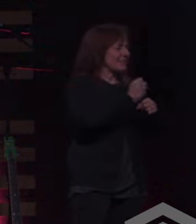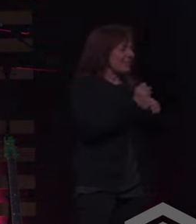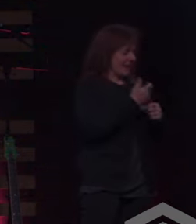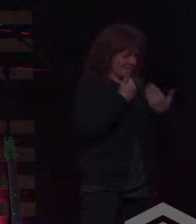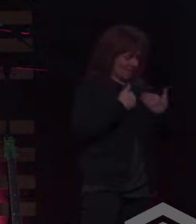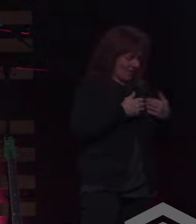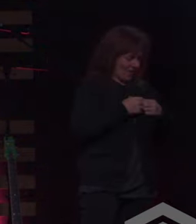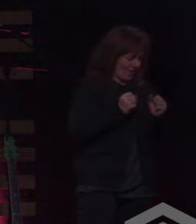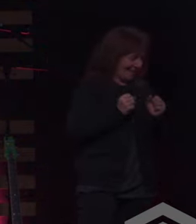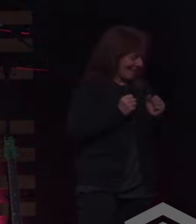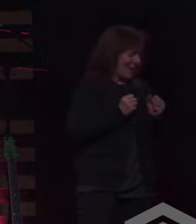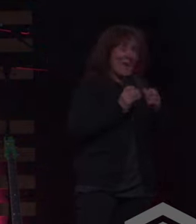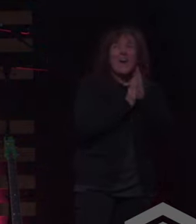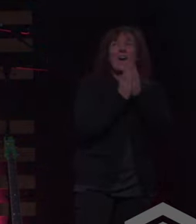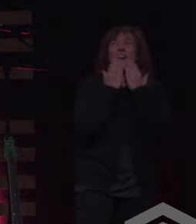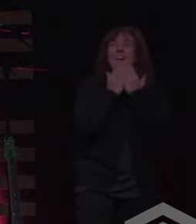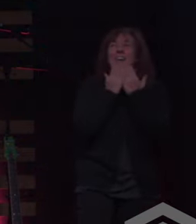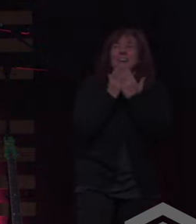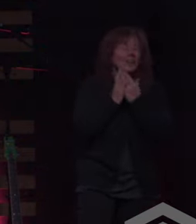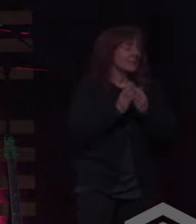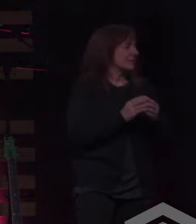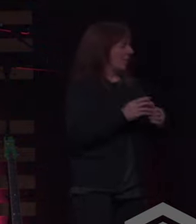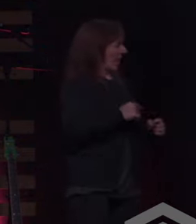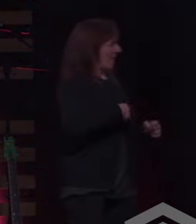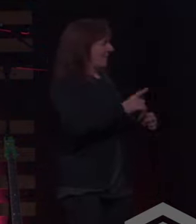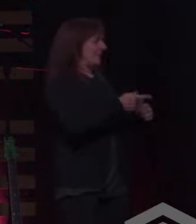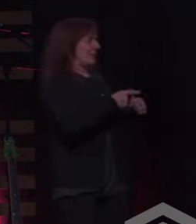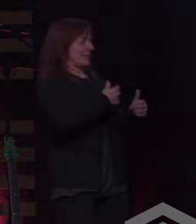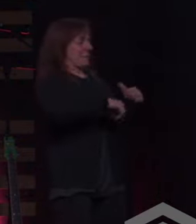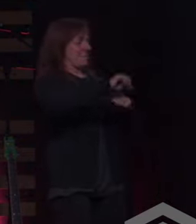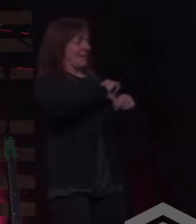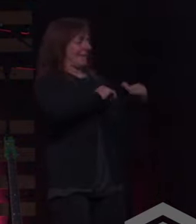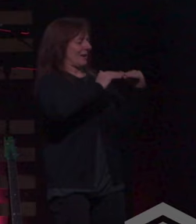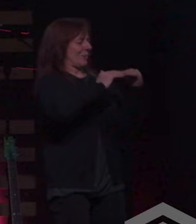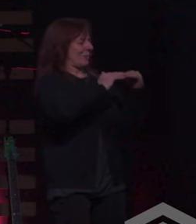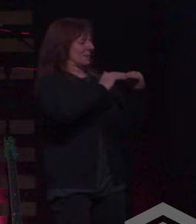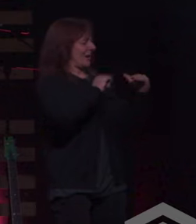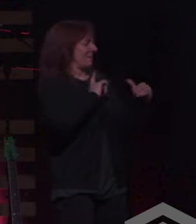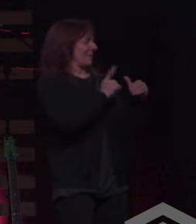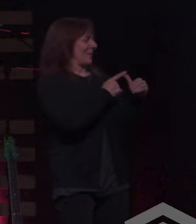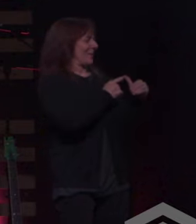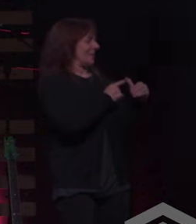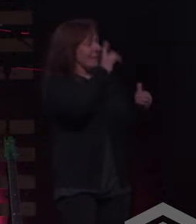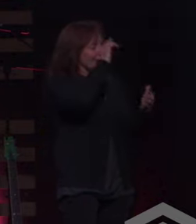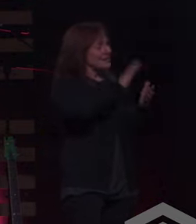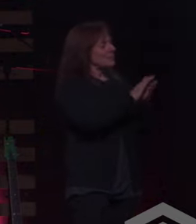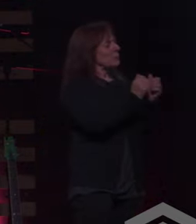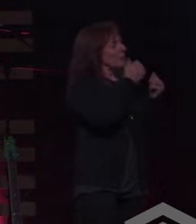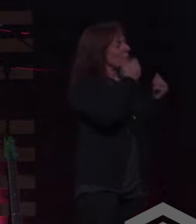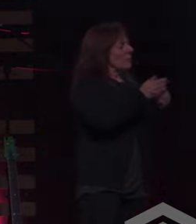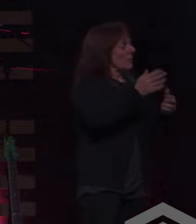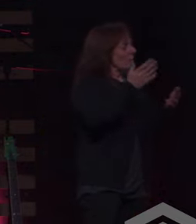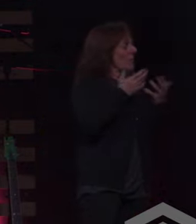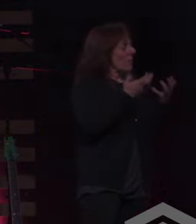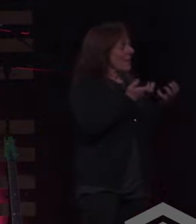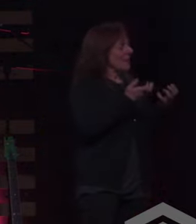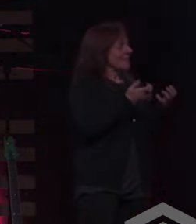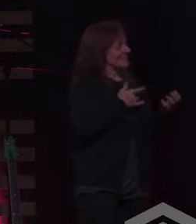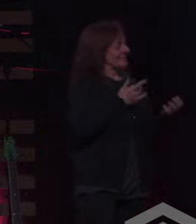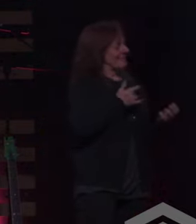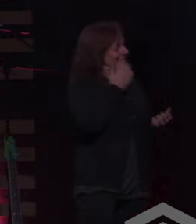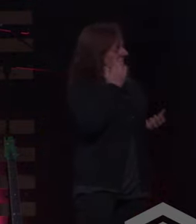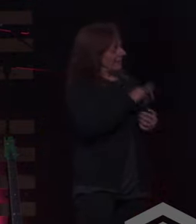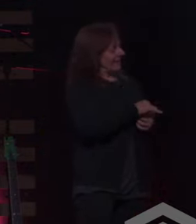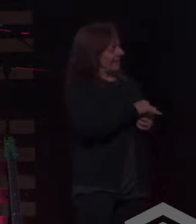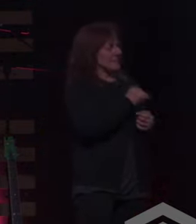constructed him. Few husbands walk around claiming, I'm first among equals. The husband with goodwill and good sense knows this